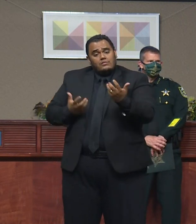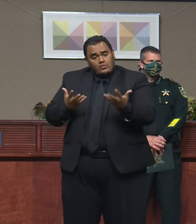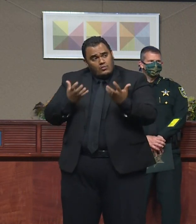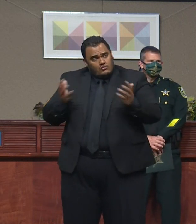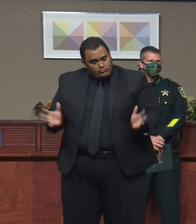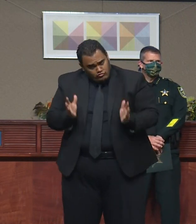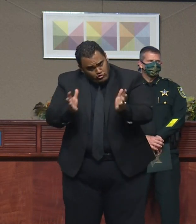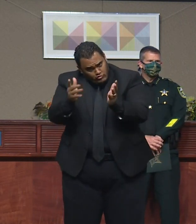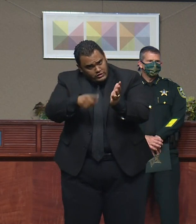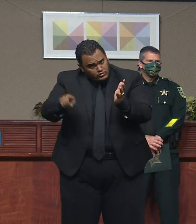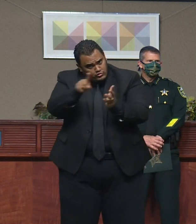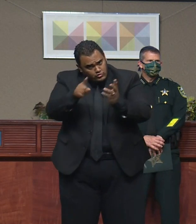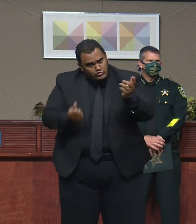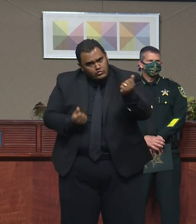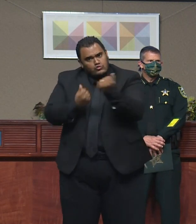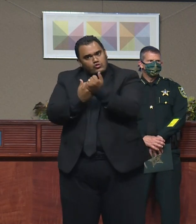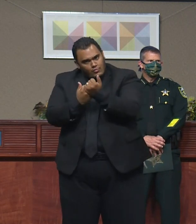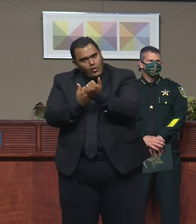romantic meal,